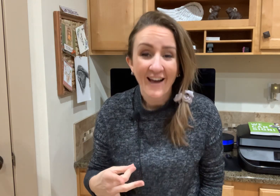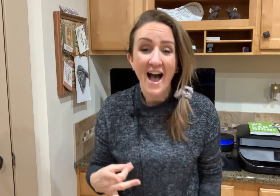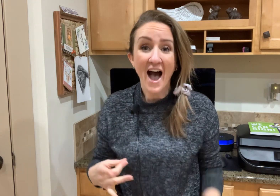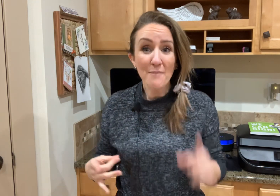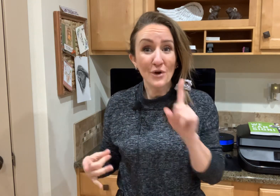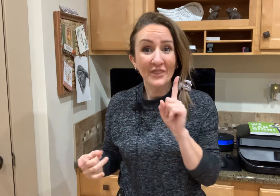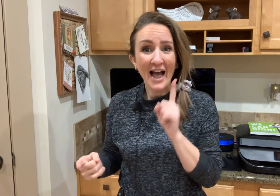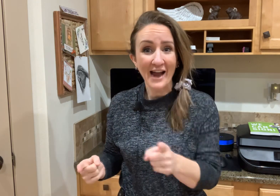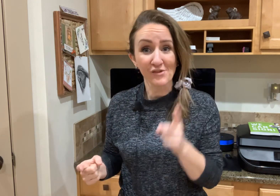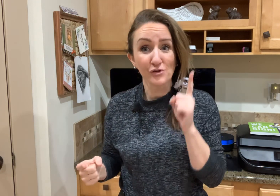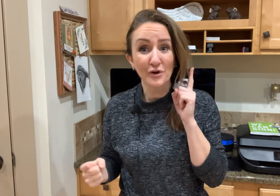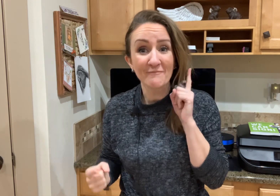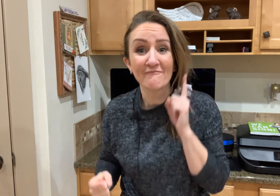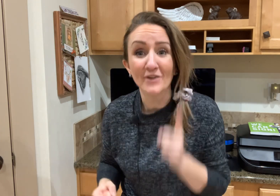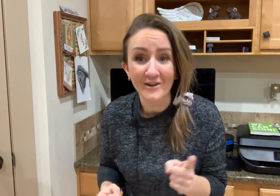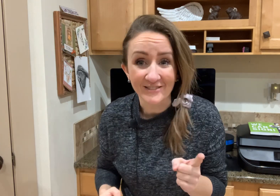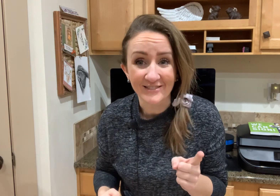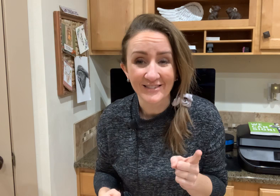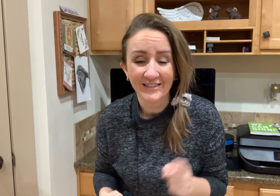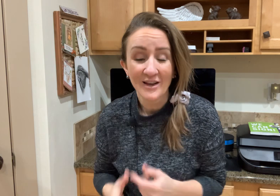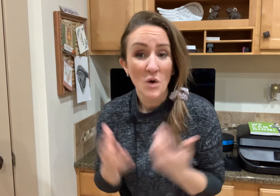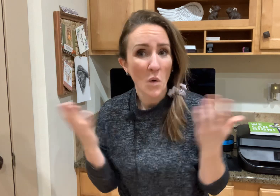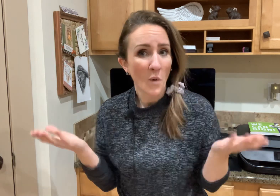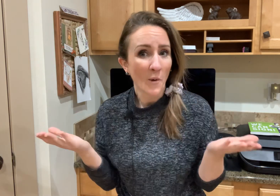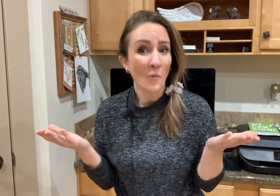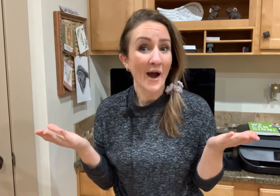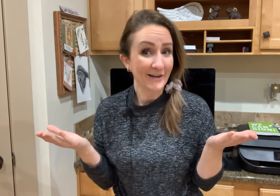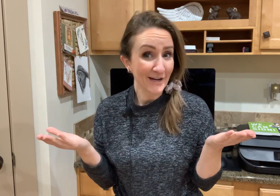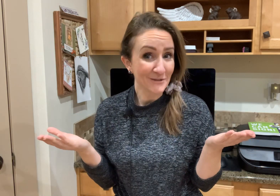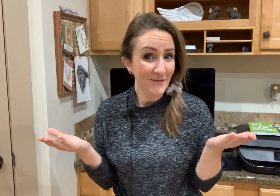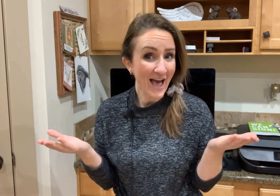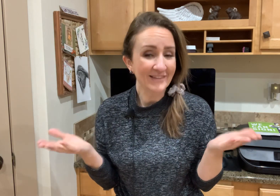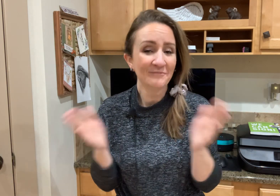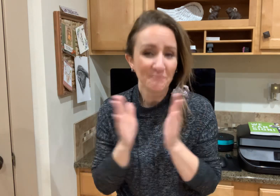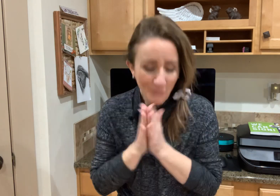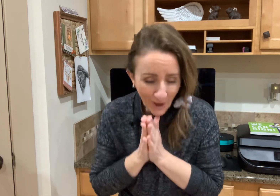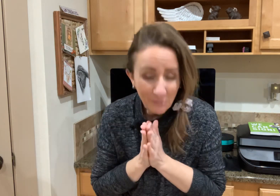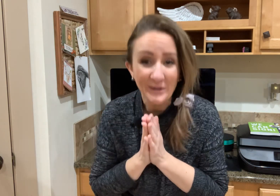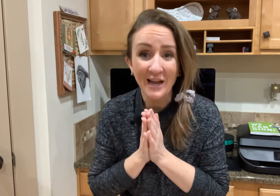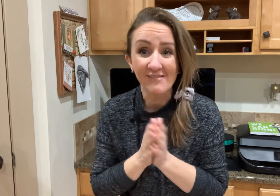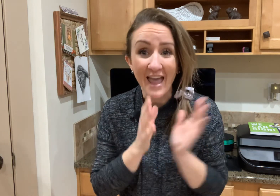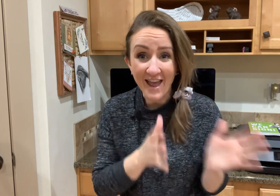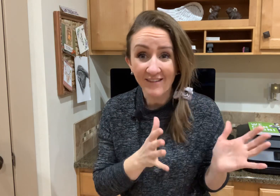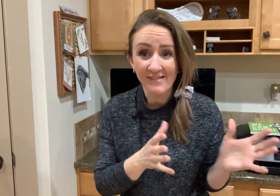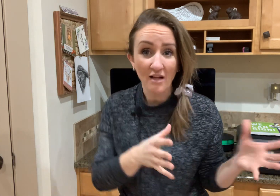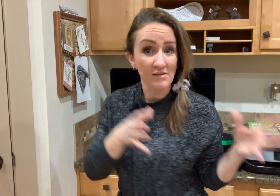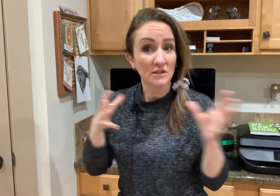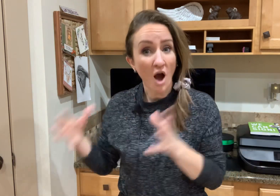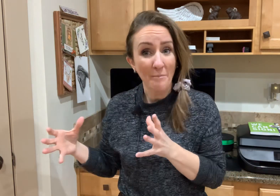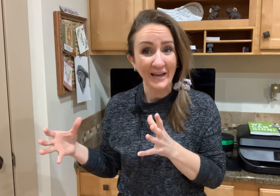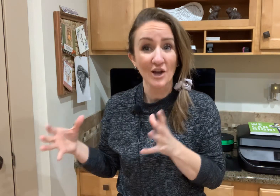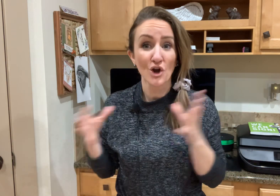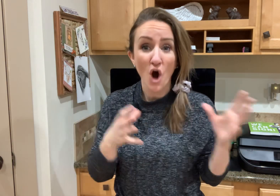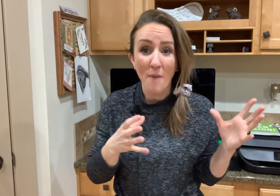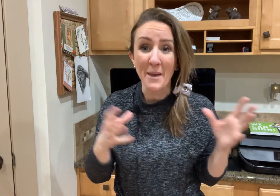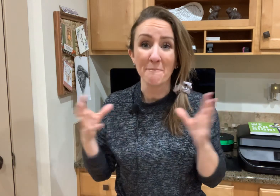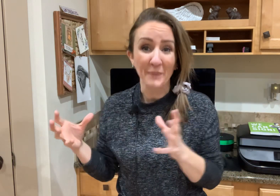I put the ice cream first. Why did I do that? Well, because ASL is a topic